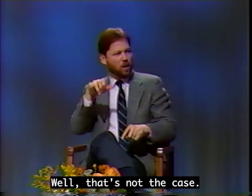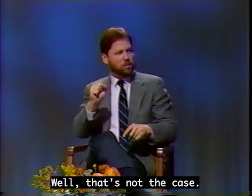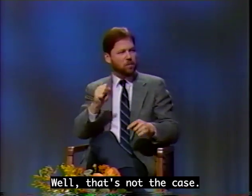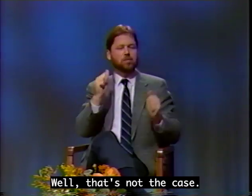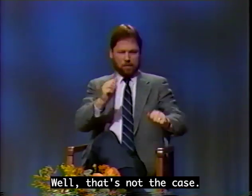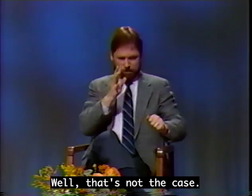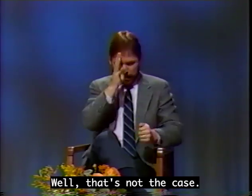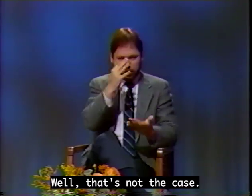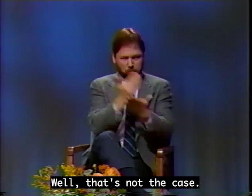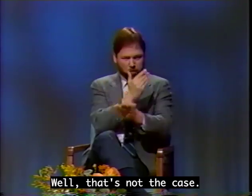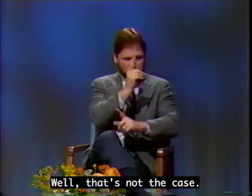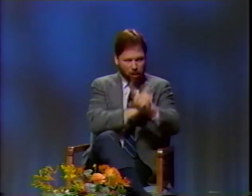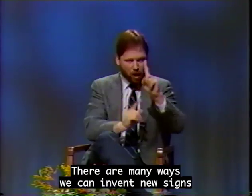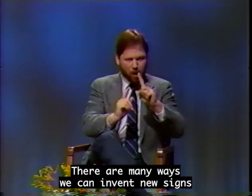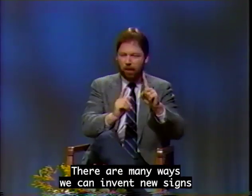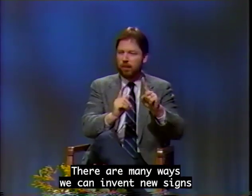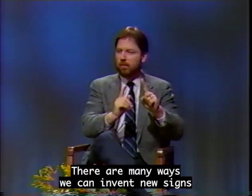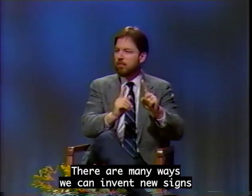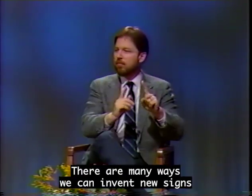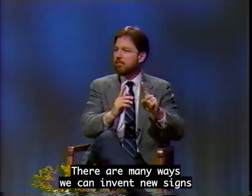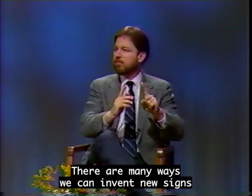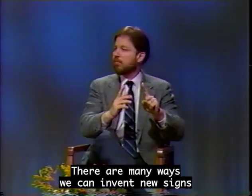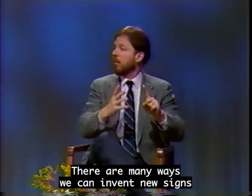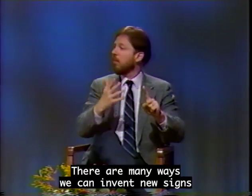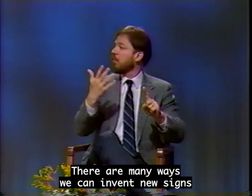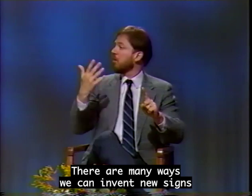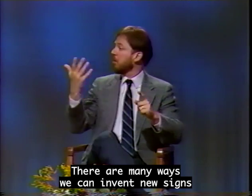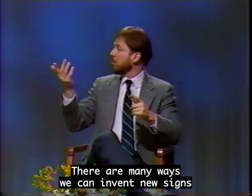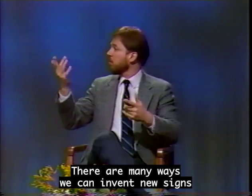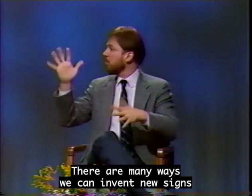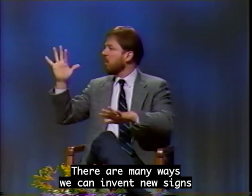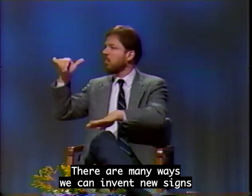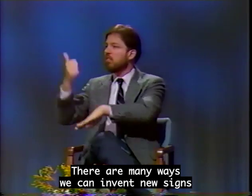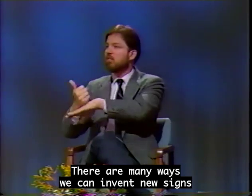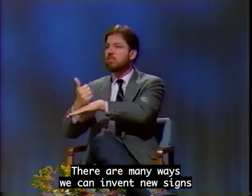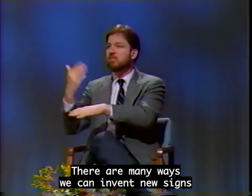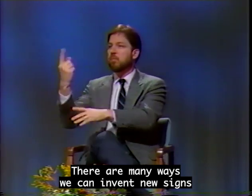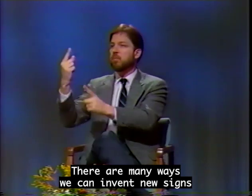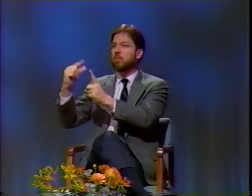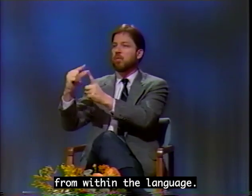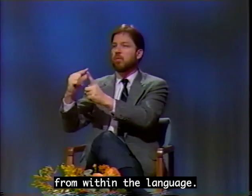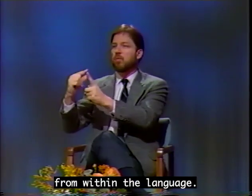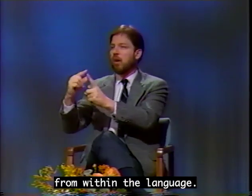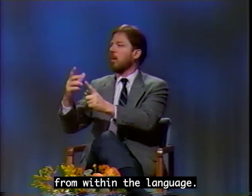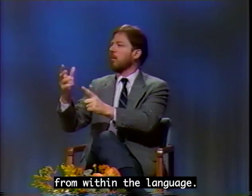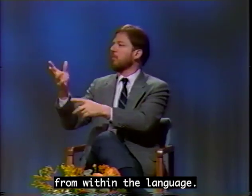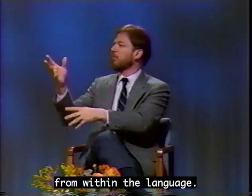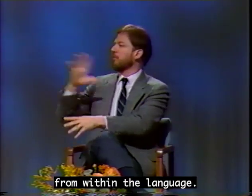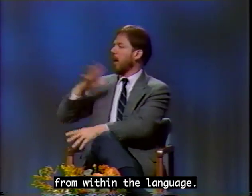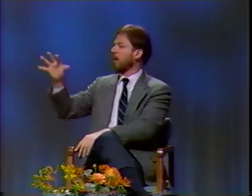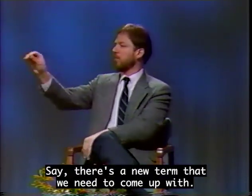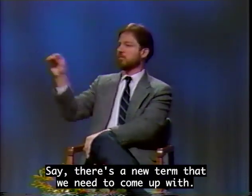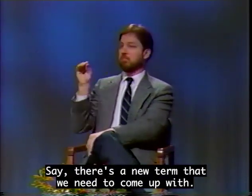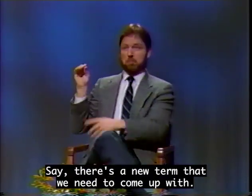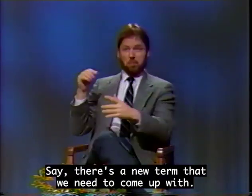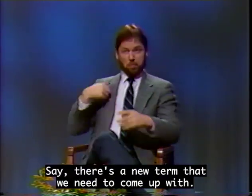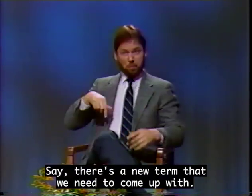Well, that's not the case. There are many ways we can invent new signs from within the language. Say there's a